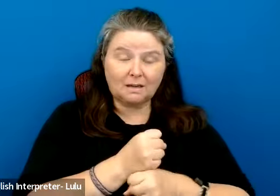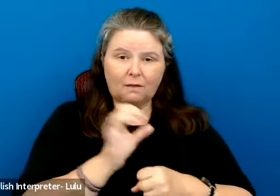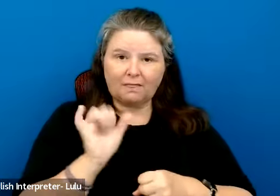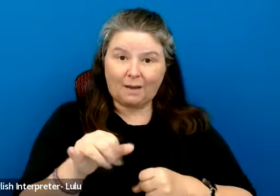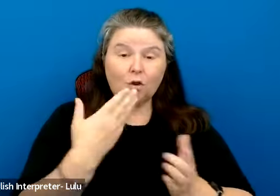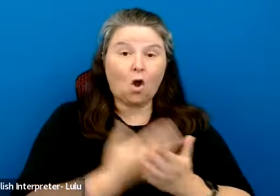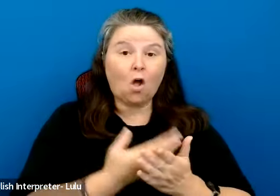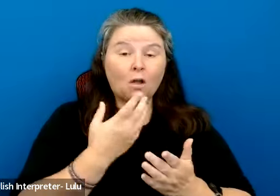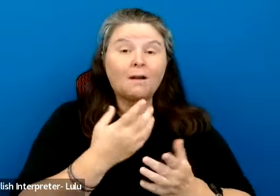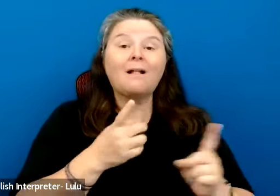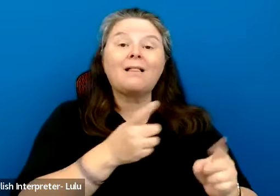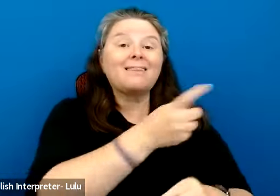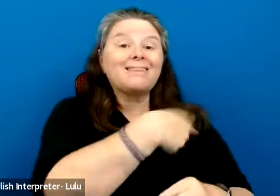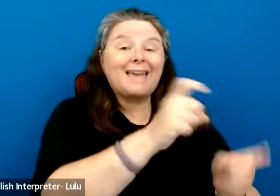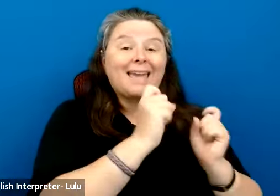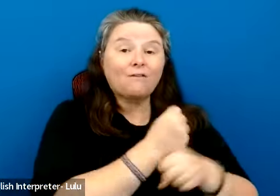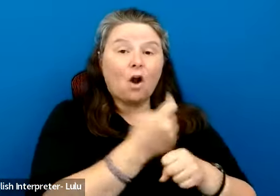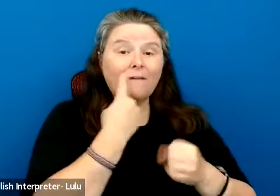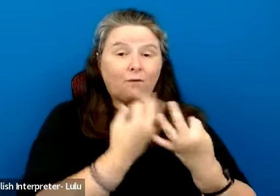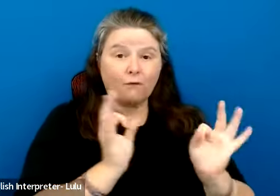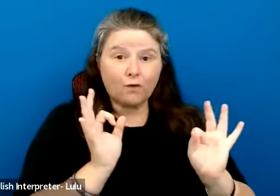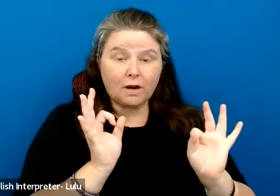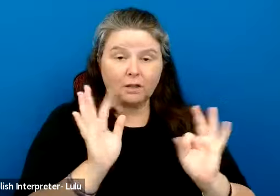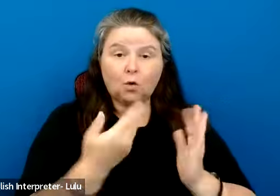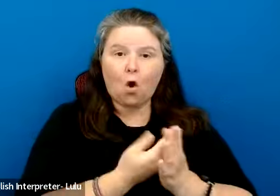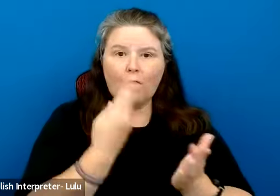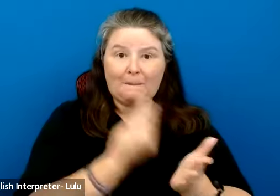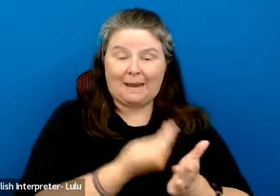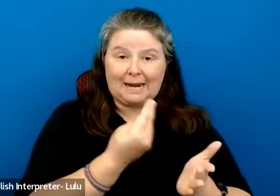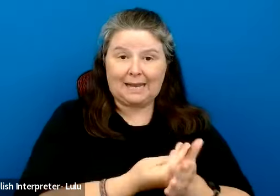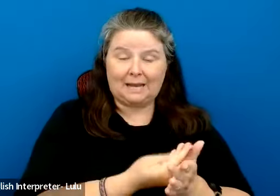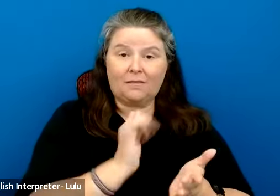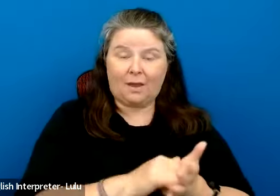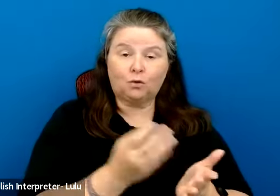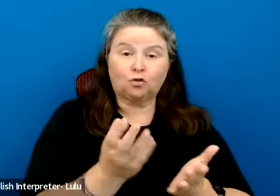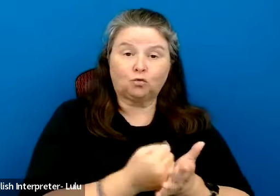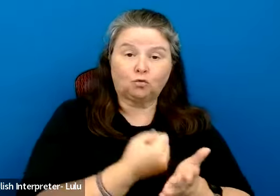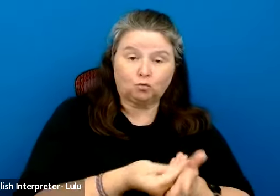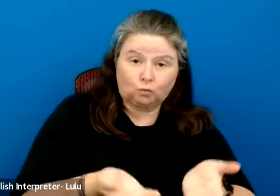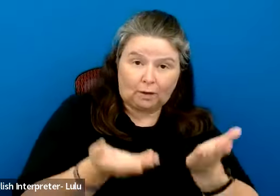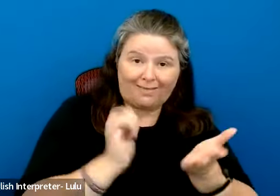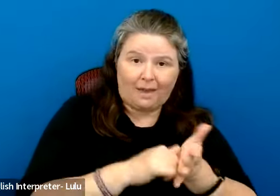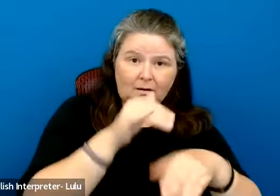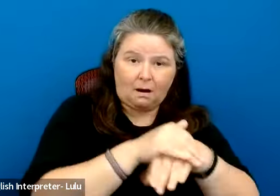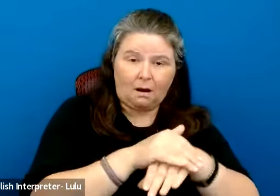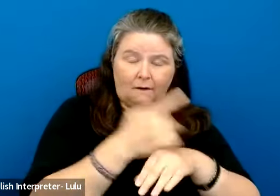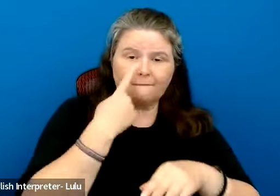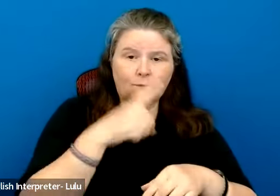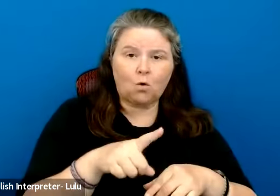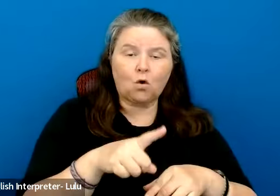all for, they gave their coffee for free. So all the money that was raised that evening